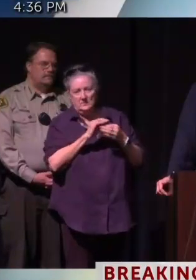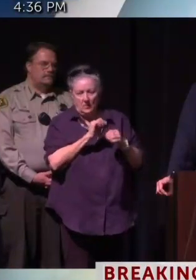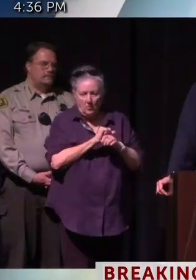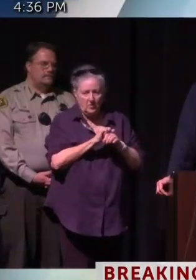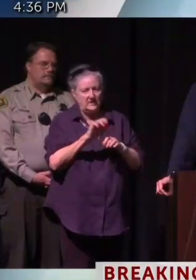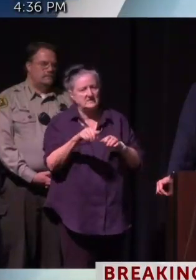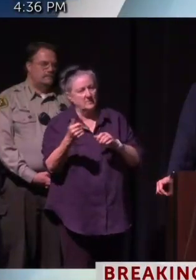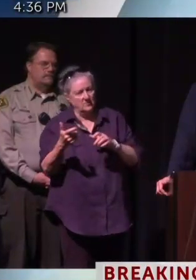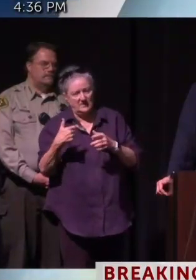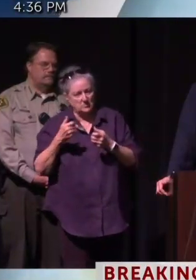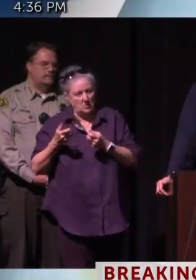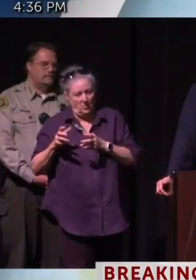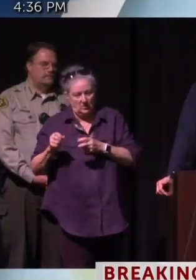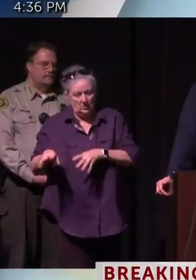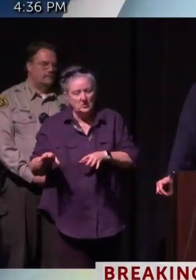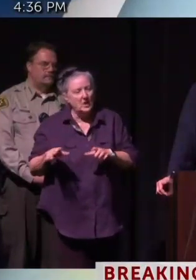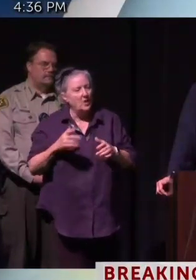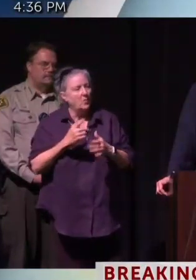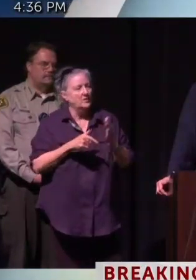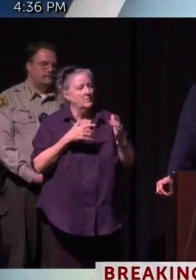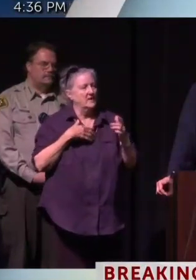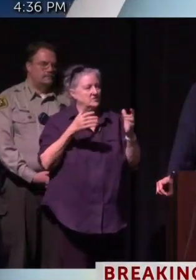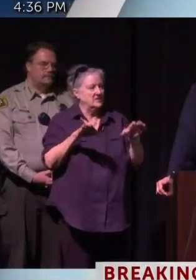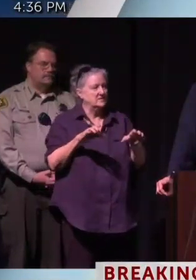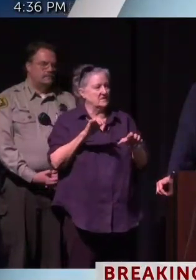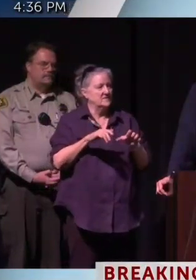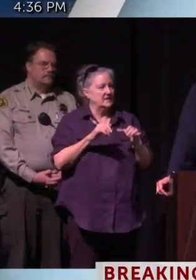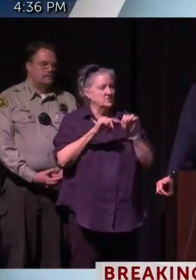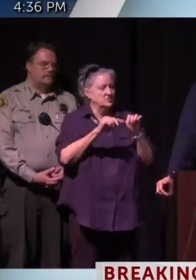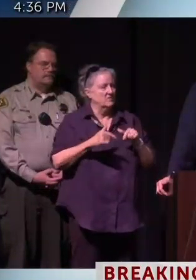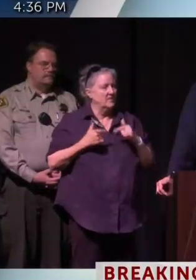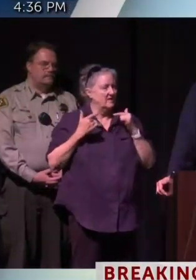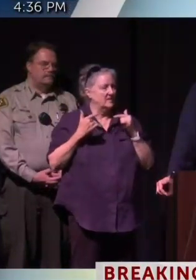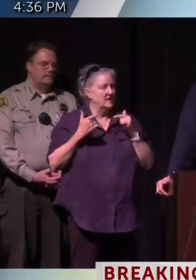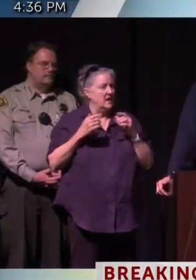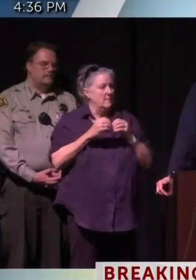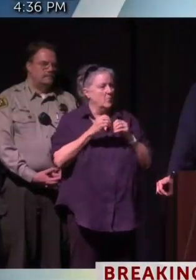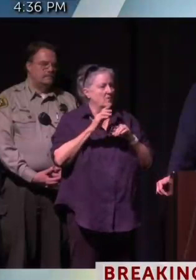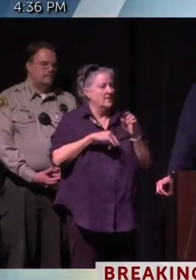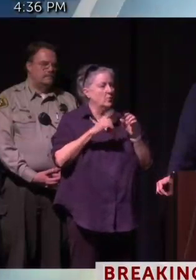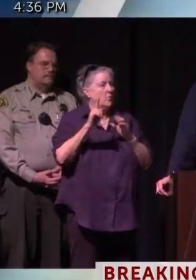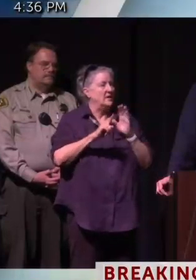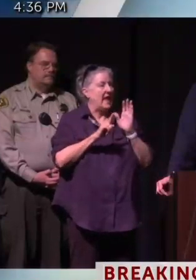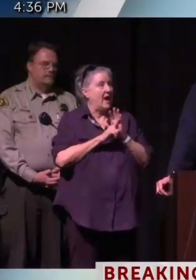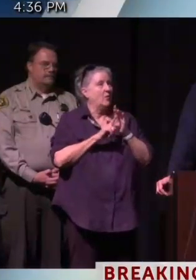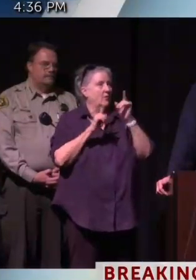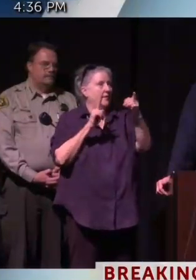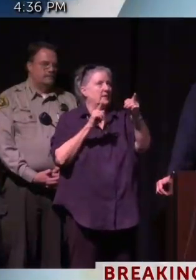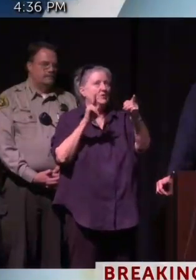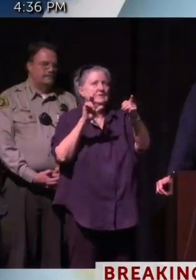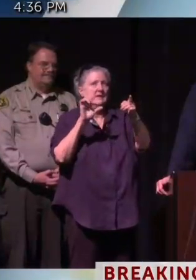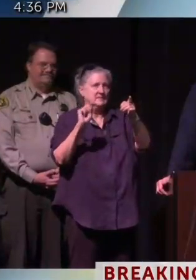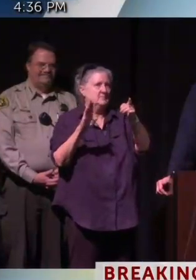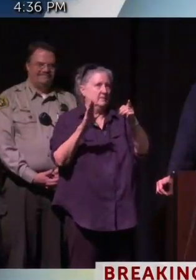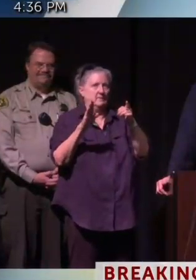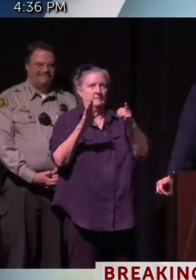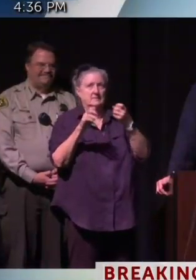just things we don't want to lose. What are my chances of that surviving more than 1 hour out at